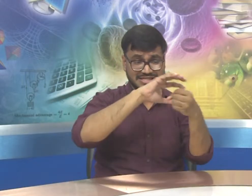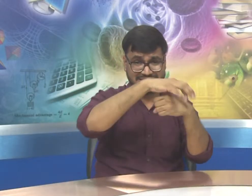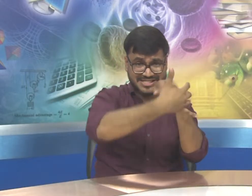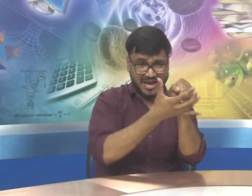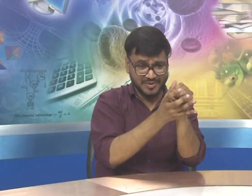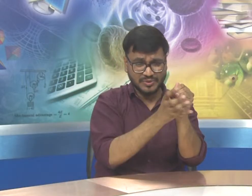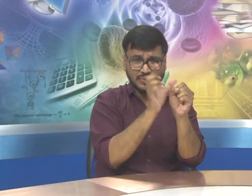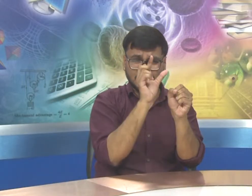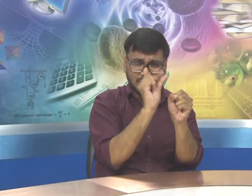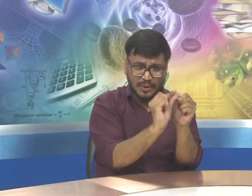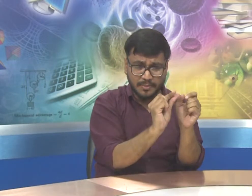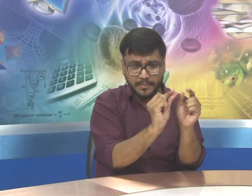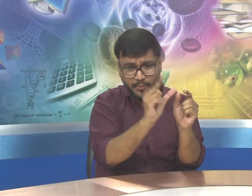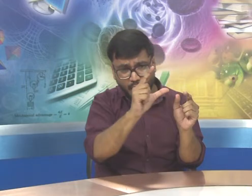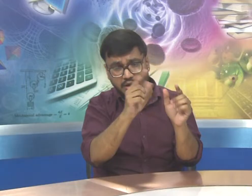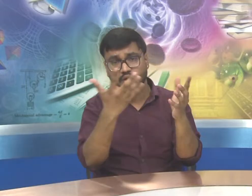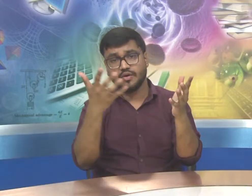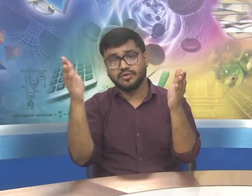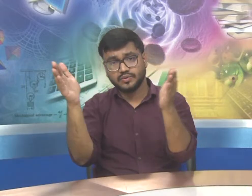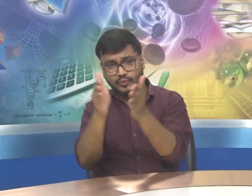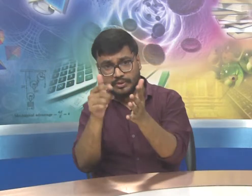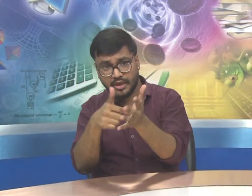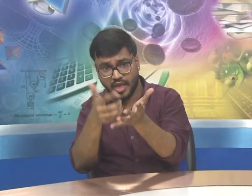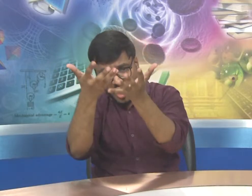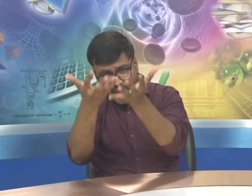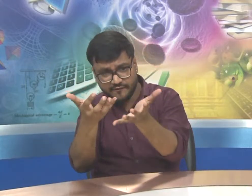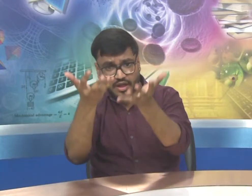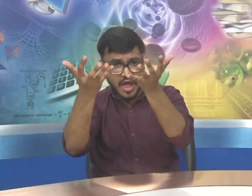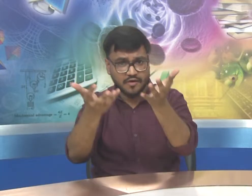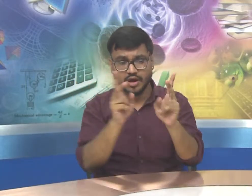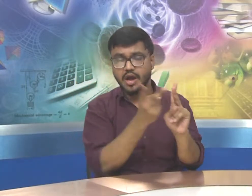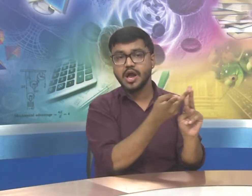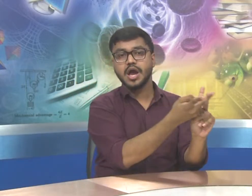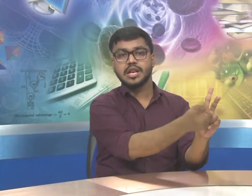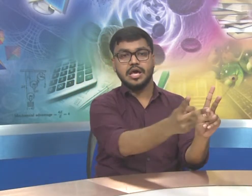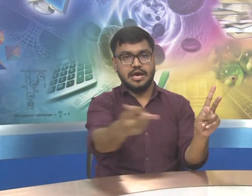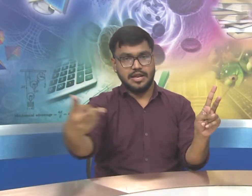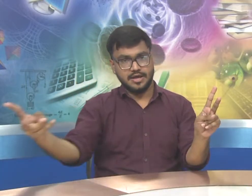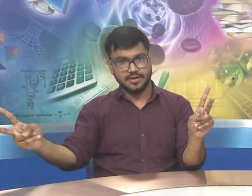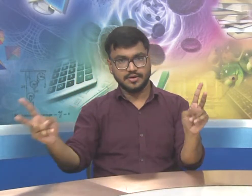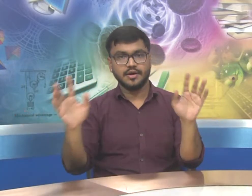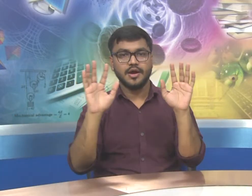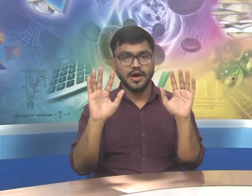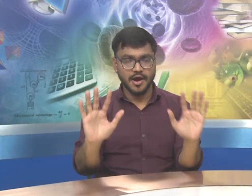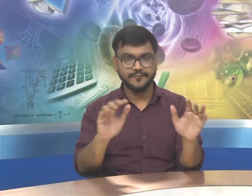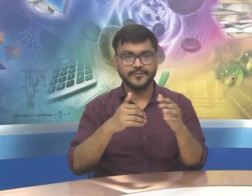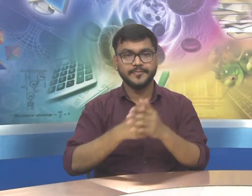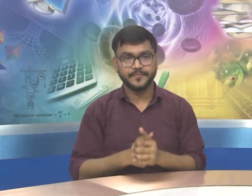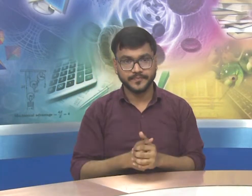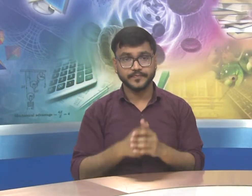Atoms of different elements vary in size and mass.